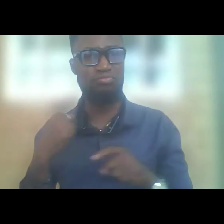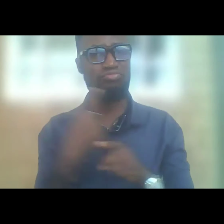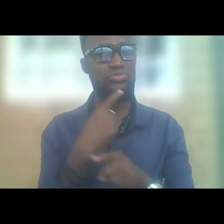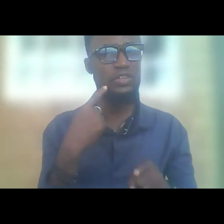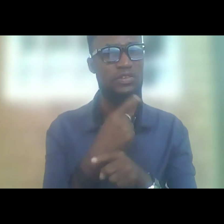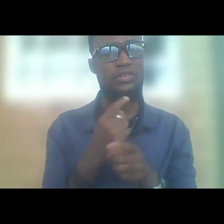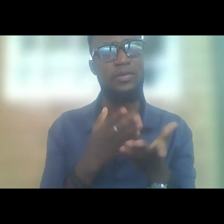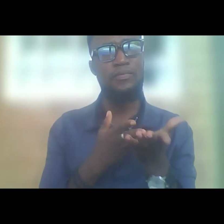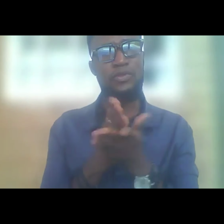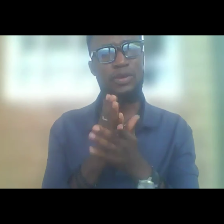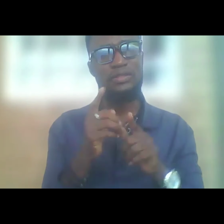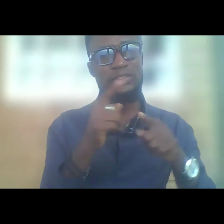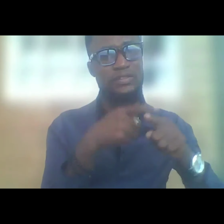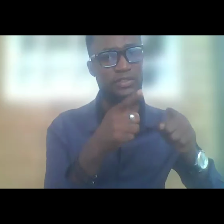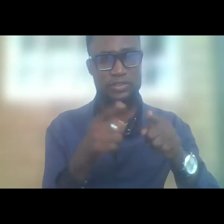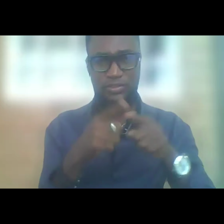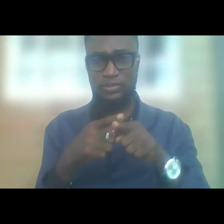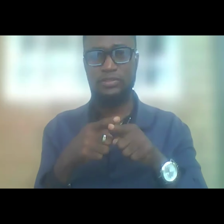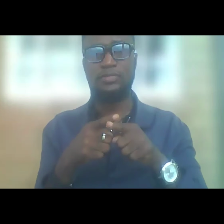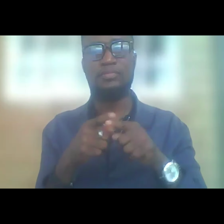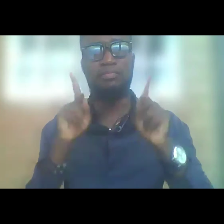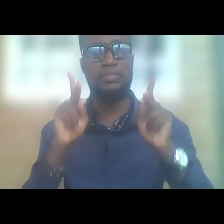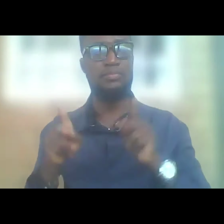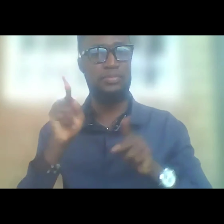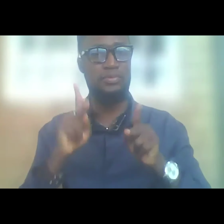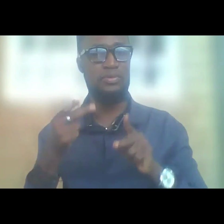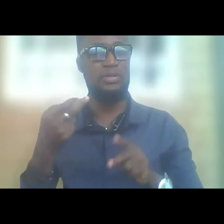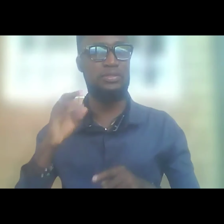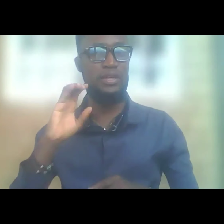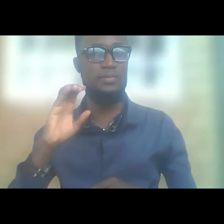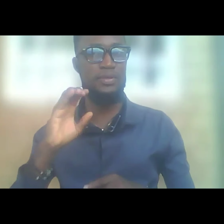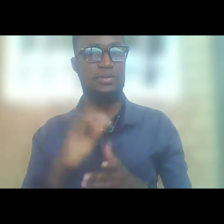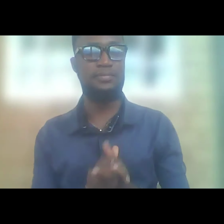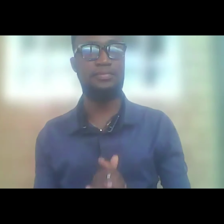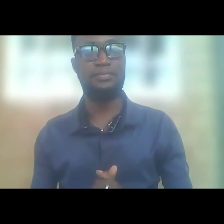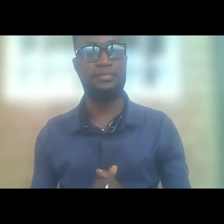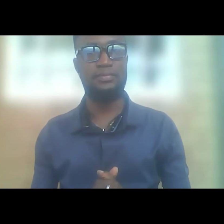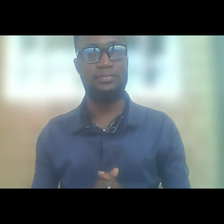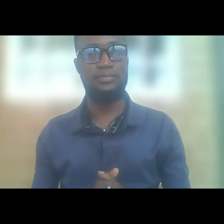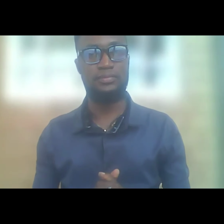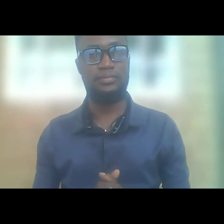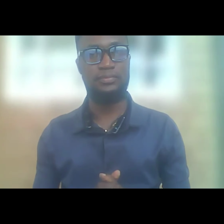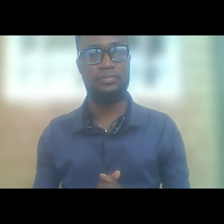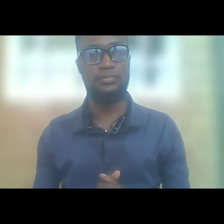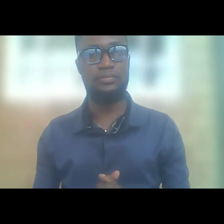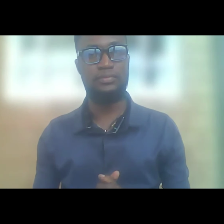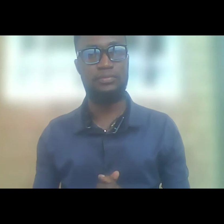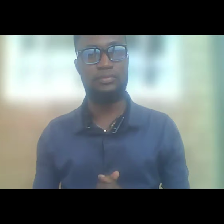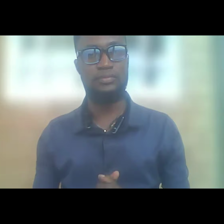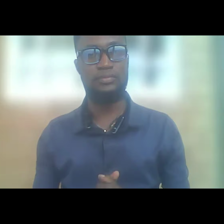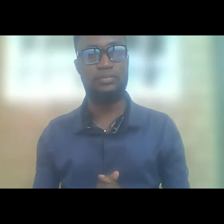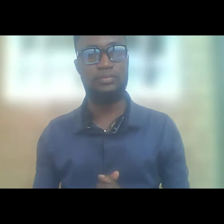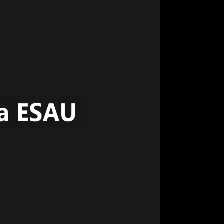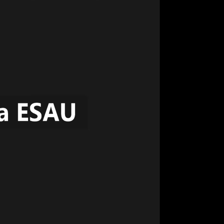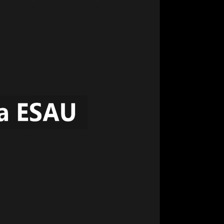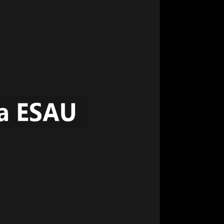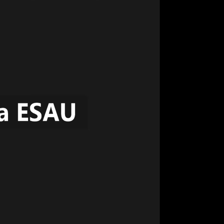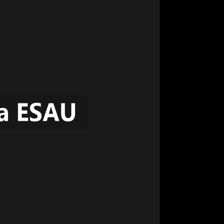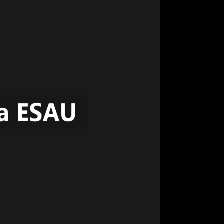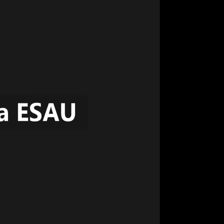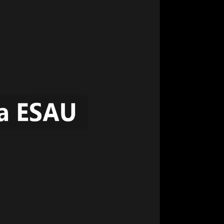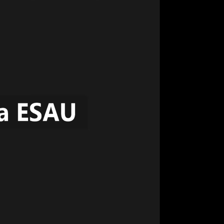Hello, my name is Alphonse Ndabire, UPHLS manager. UPHLS is an